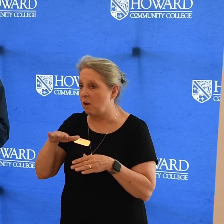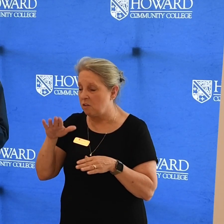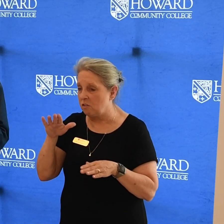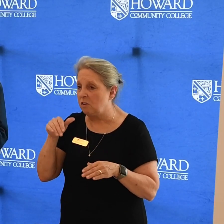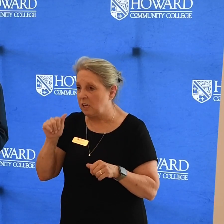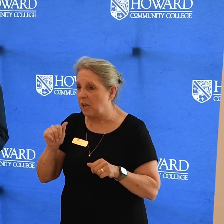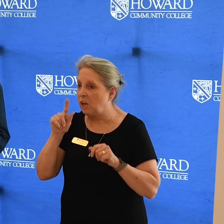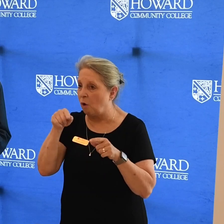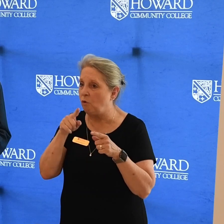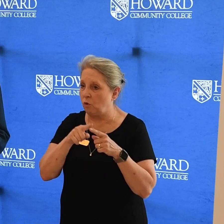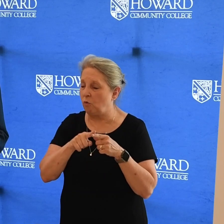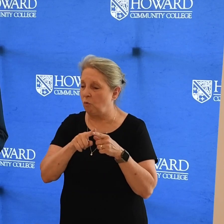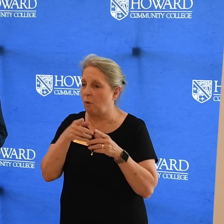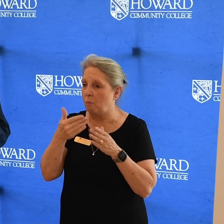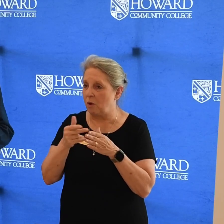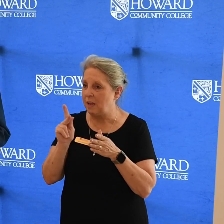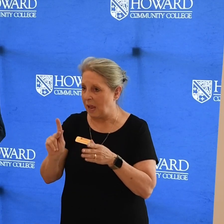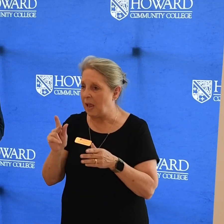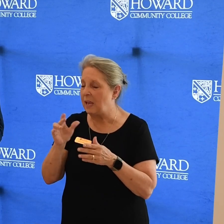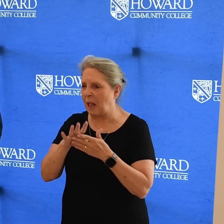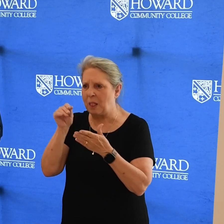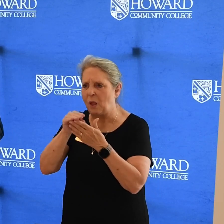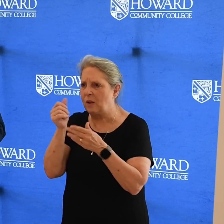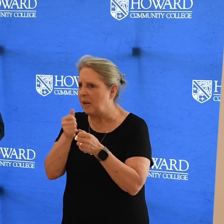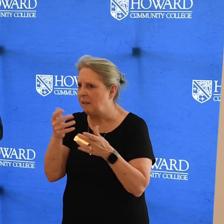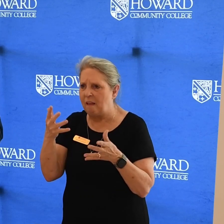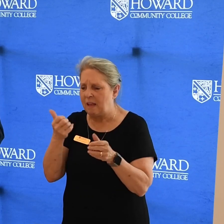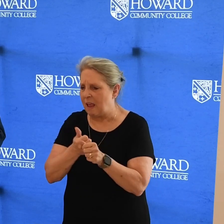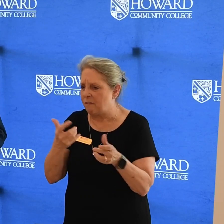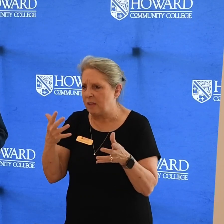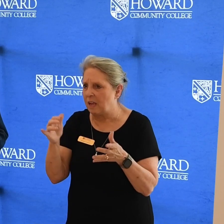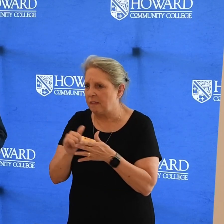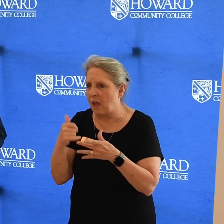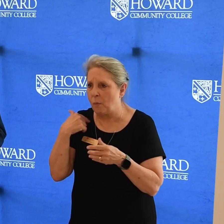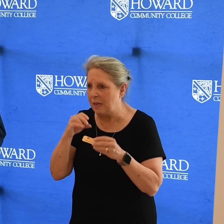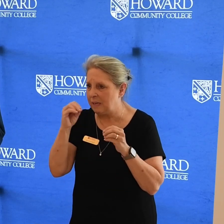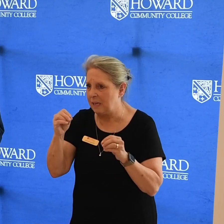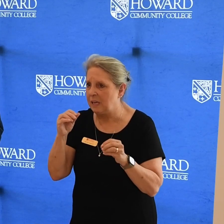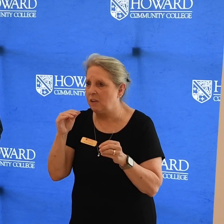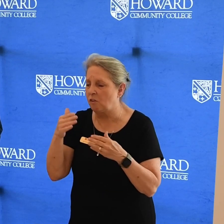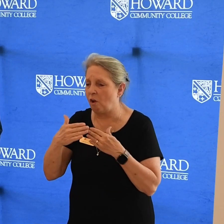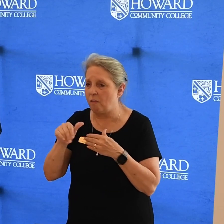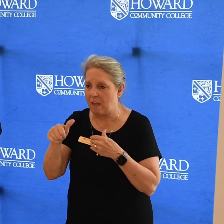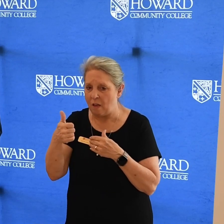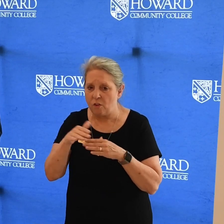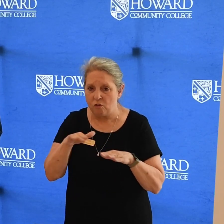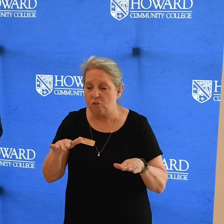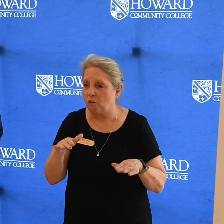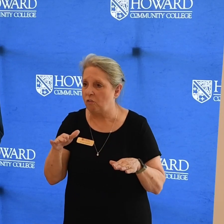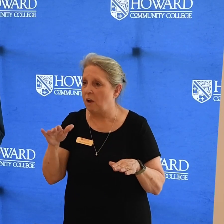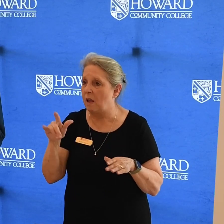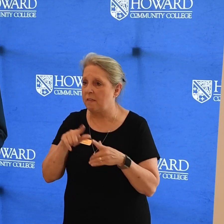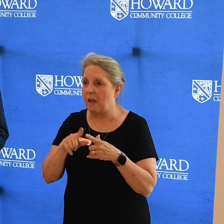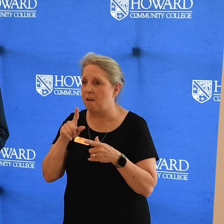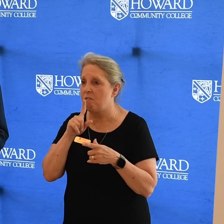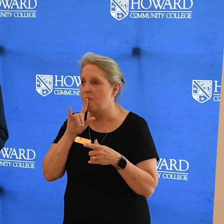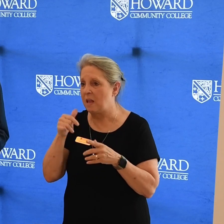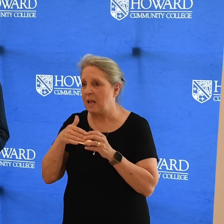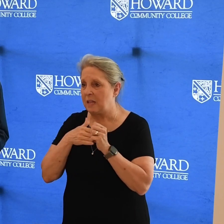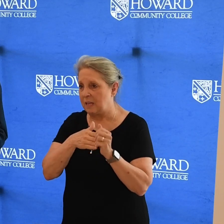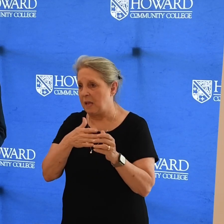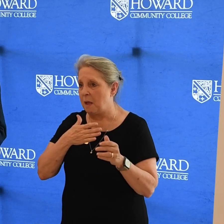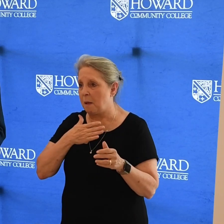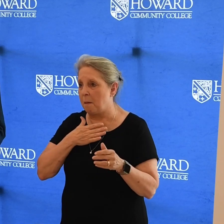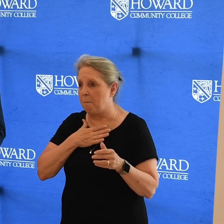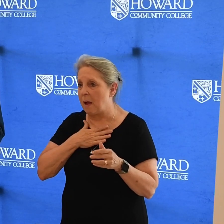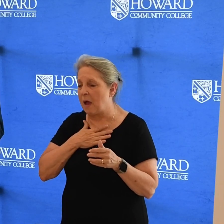can do all of the things, and she can learn anything and everything that we teach all of the rest of the children. And that has what has led my